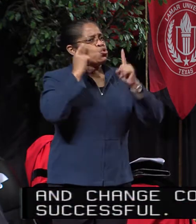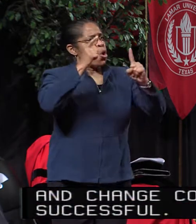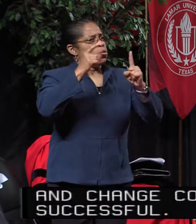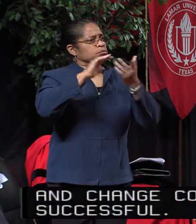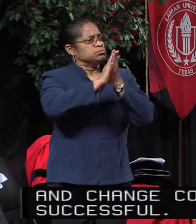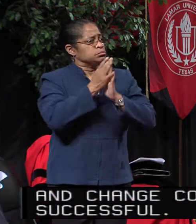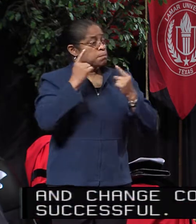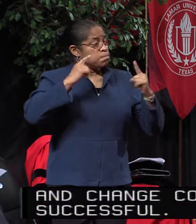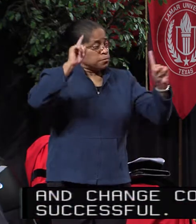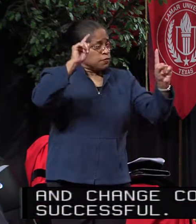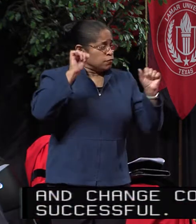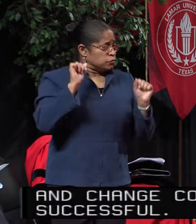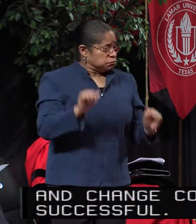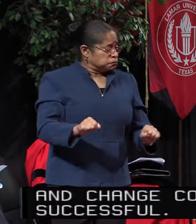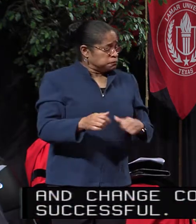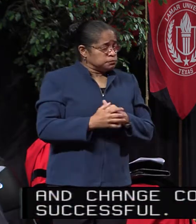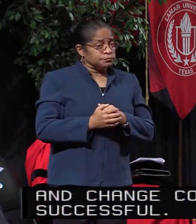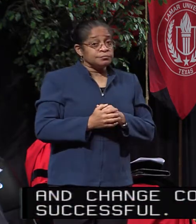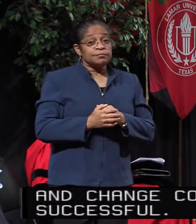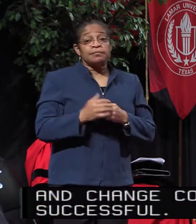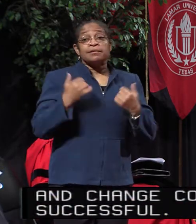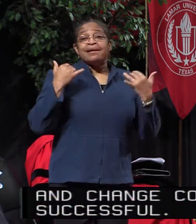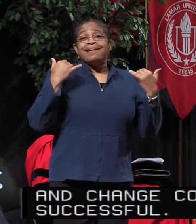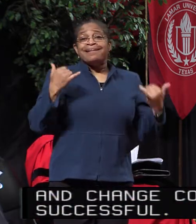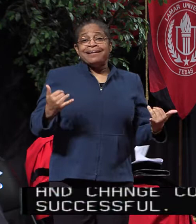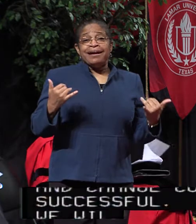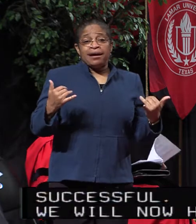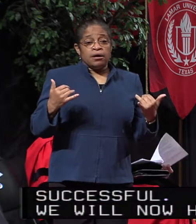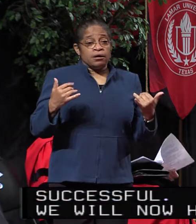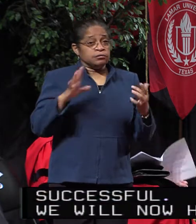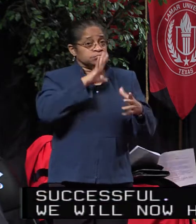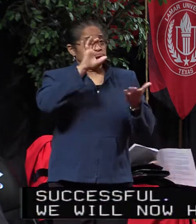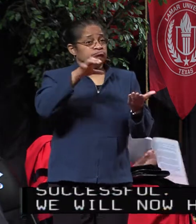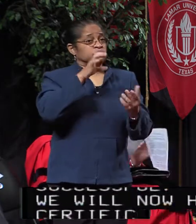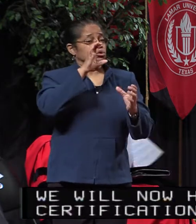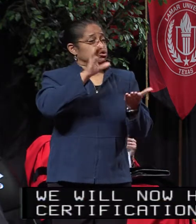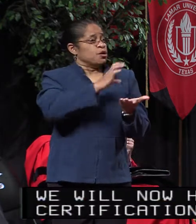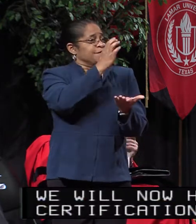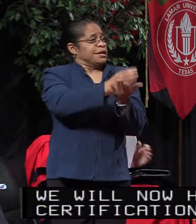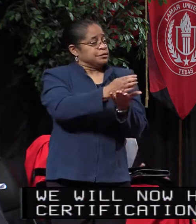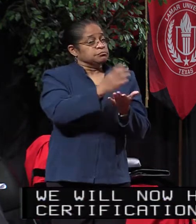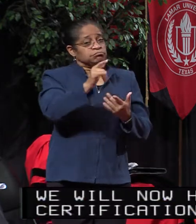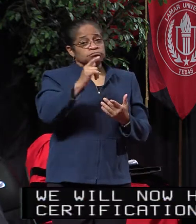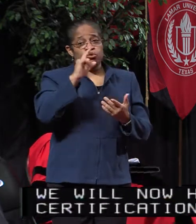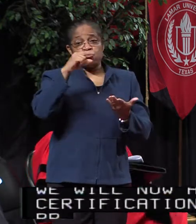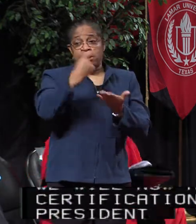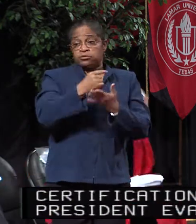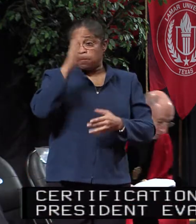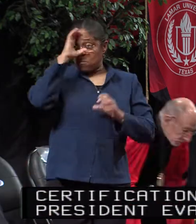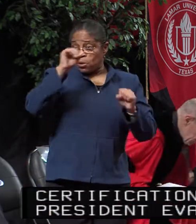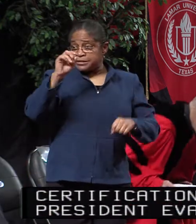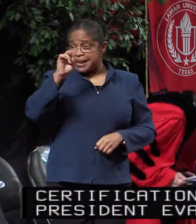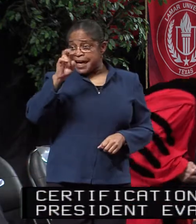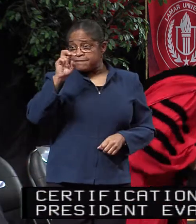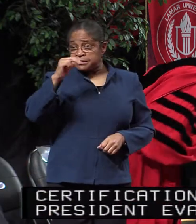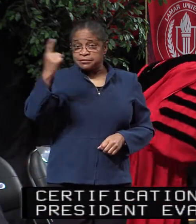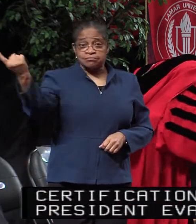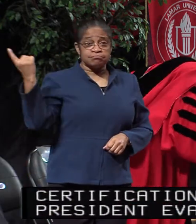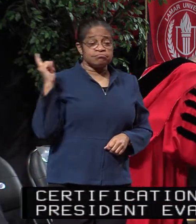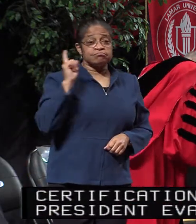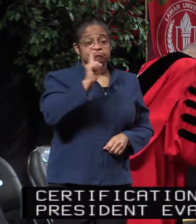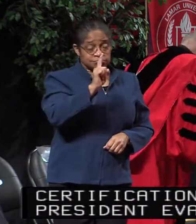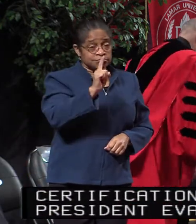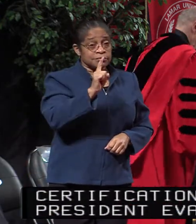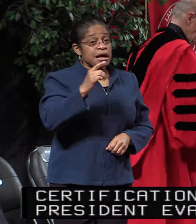successful." We will now have the certification of graduates. President Evans, please join me. Will